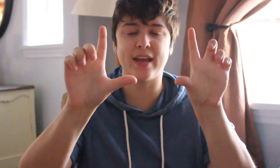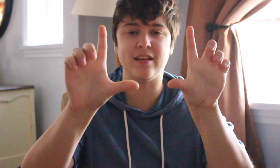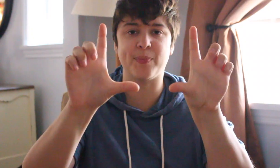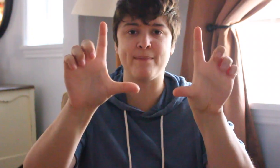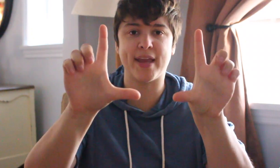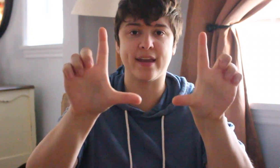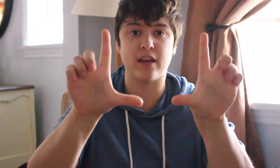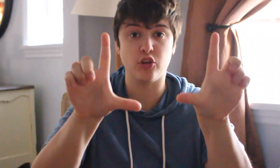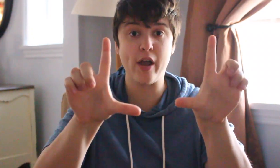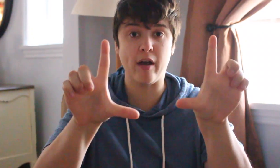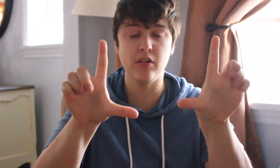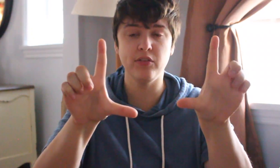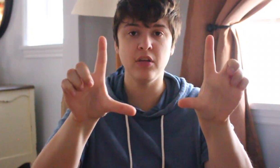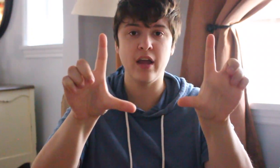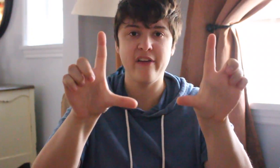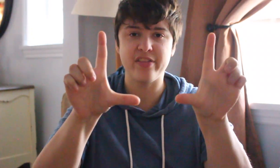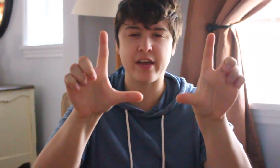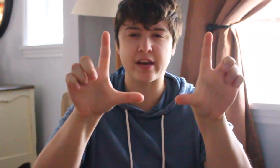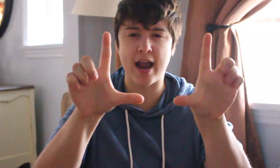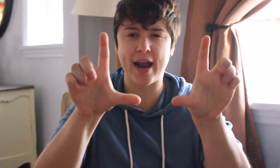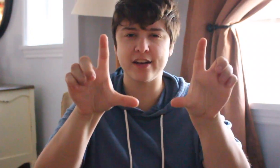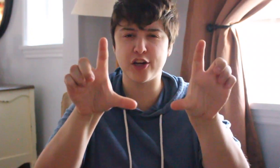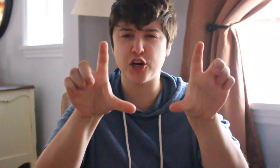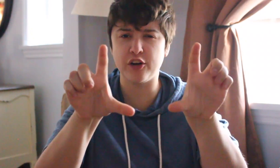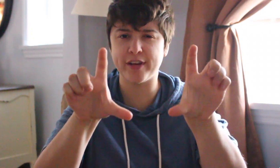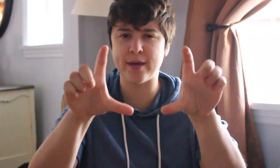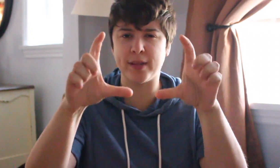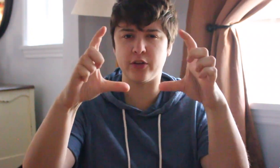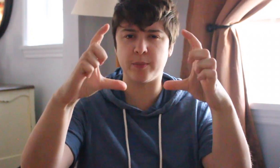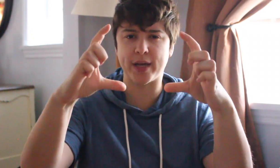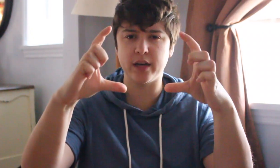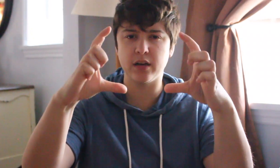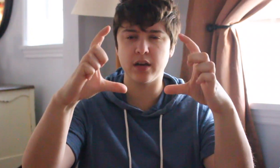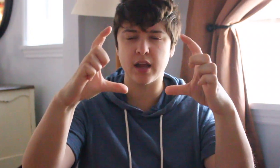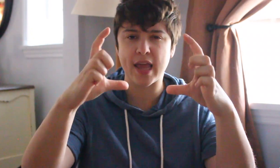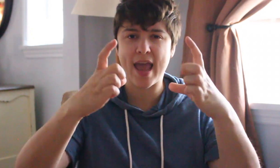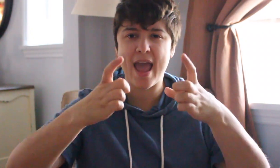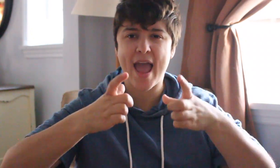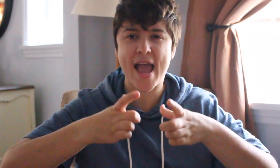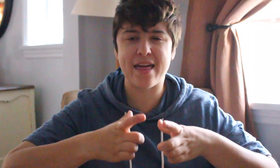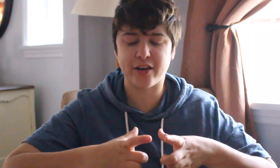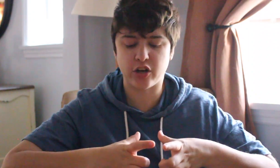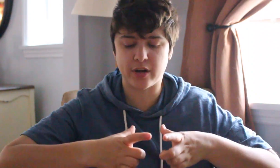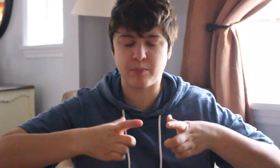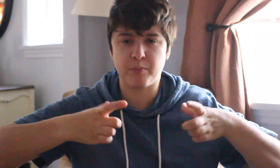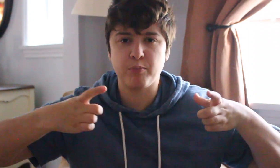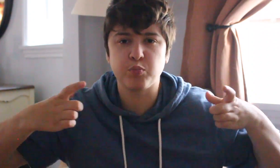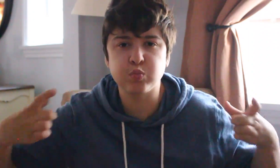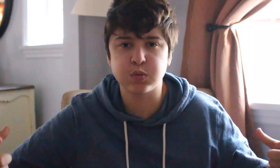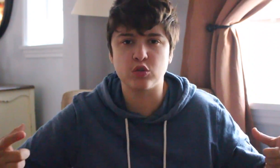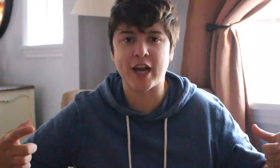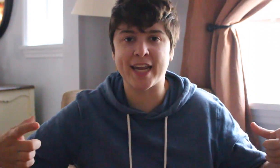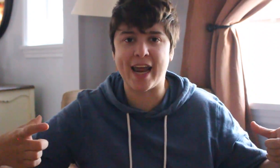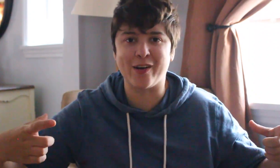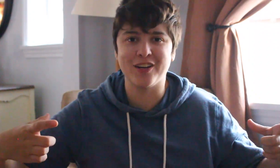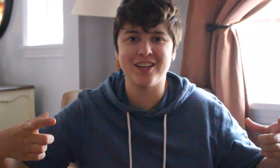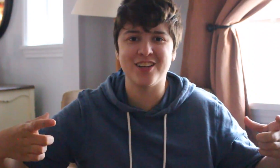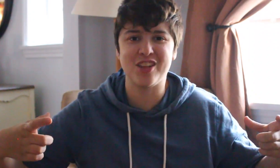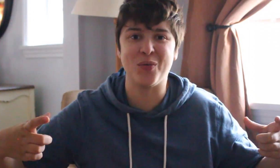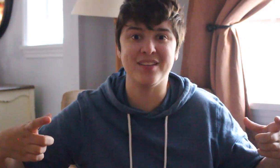is by making your else then kind of curving them a little bit and then you're going to drag it out so we